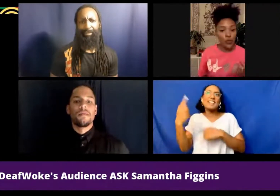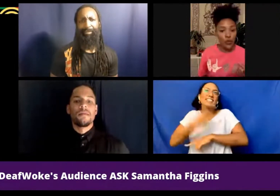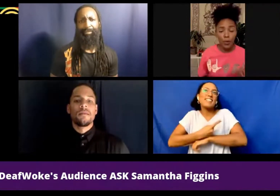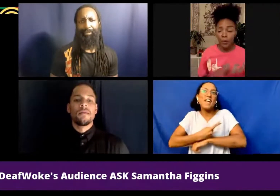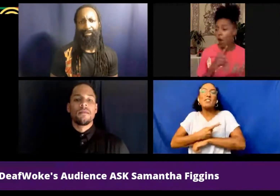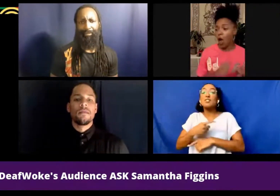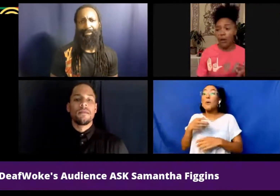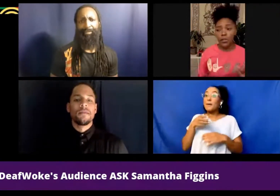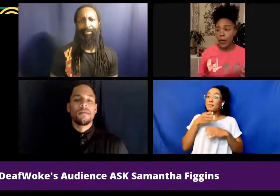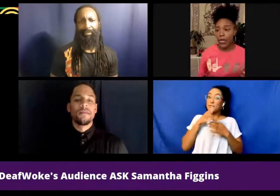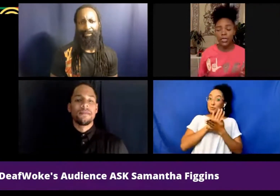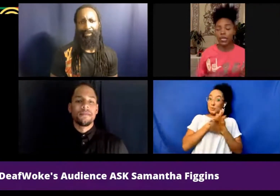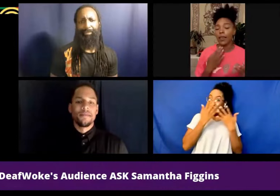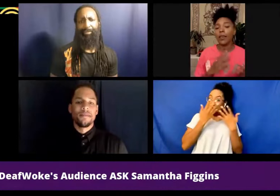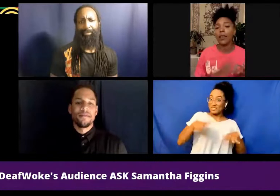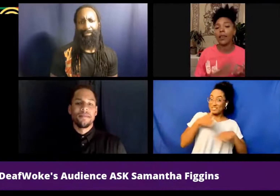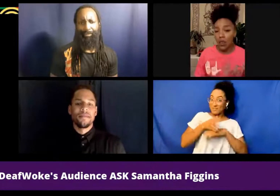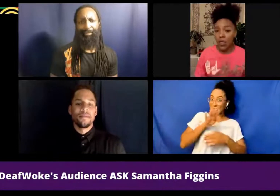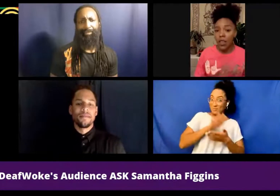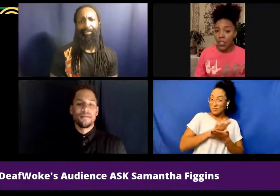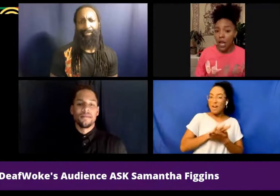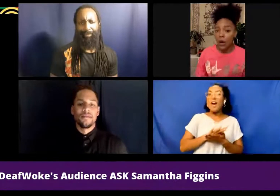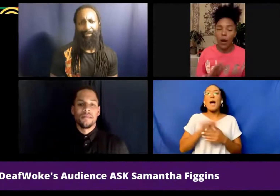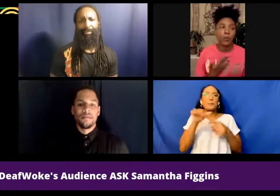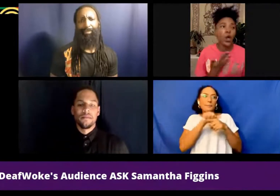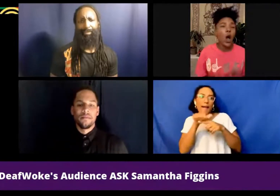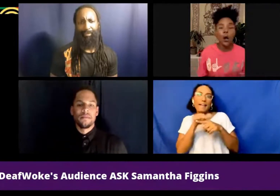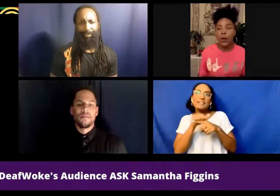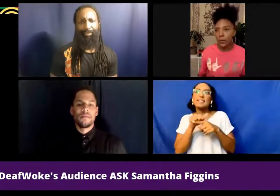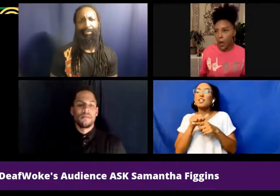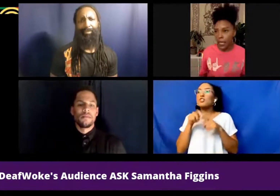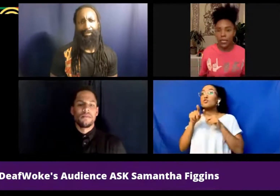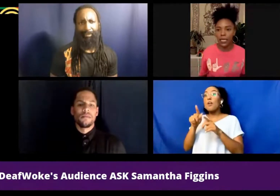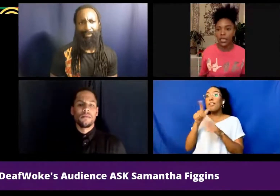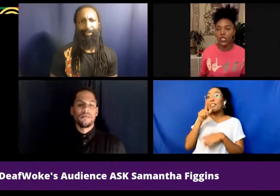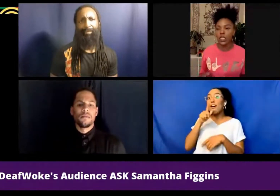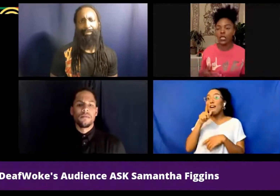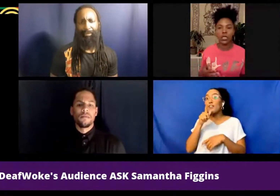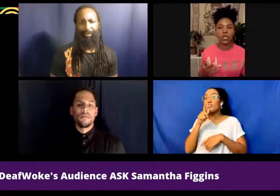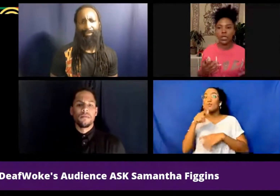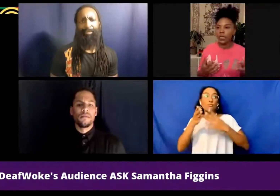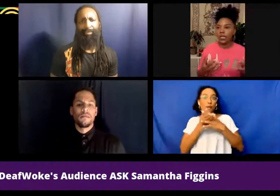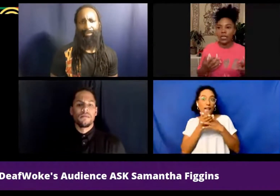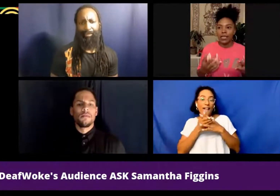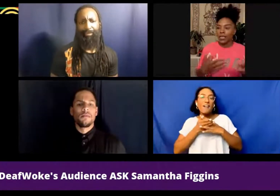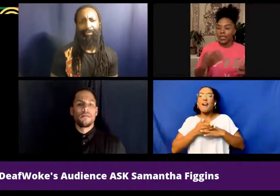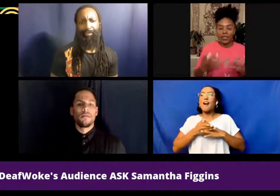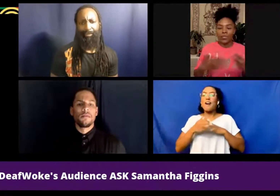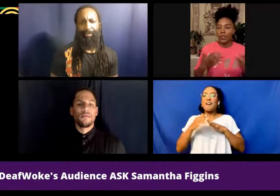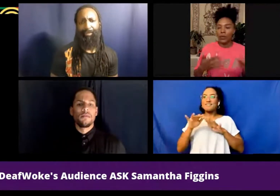after school, always practicing. And lunch, on the lunch hour, I was always practicing just